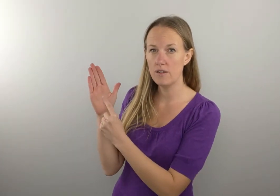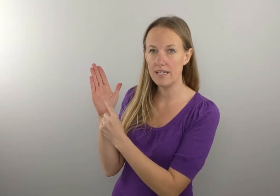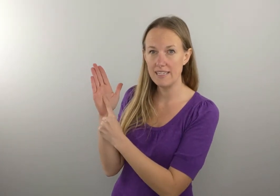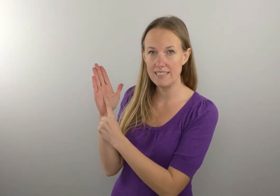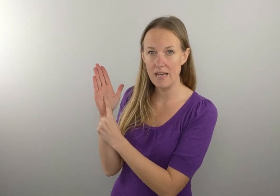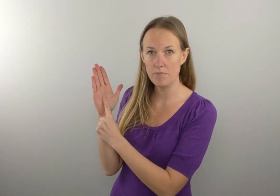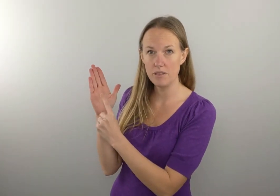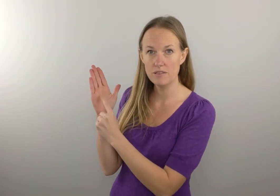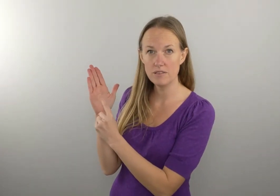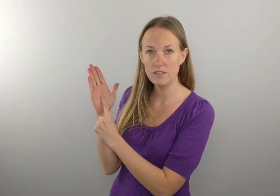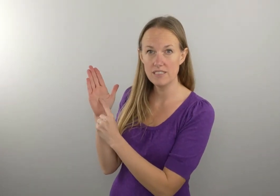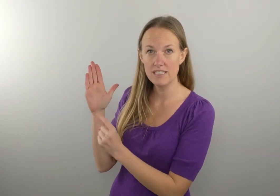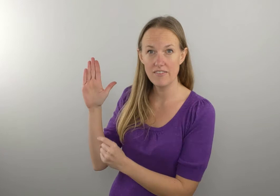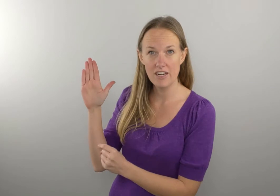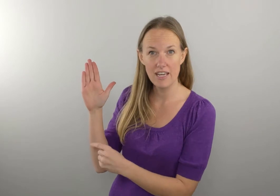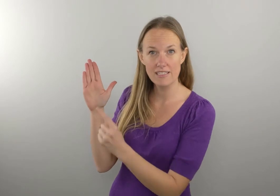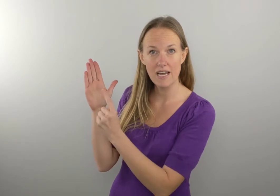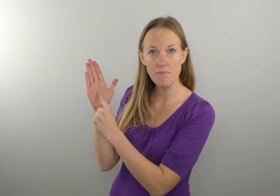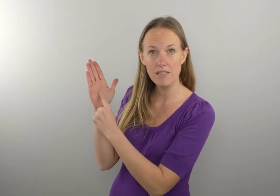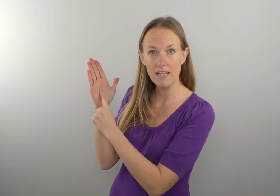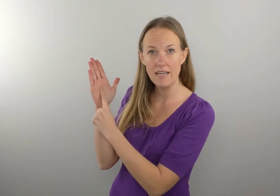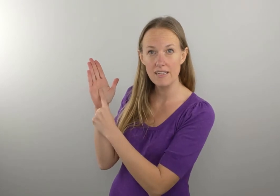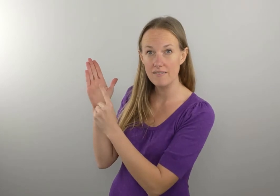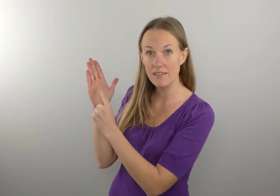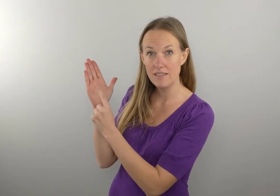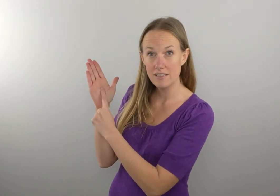an example. So you just have your hand up and kind of,